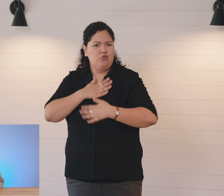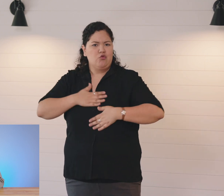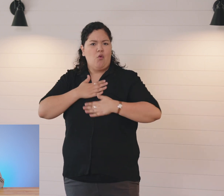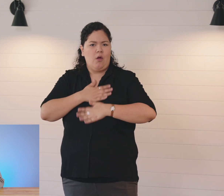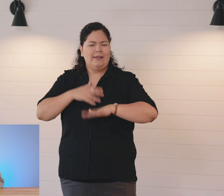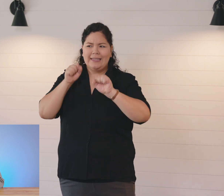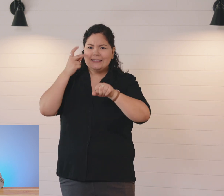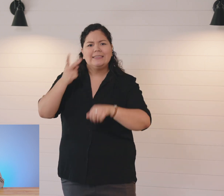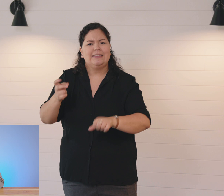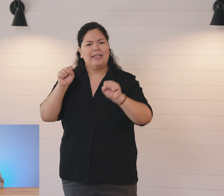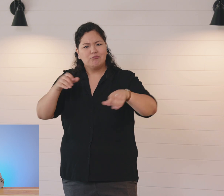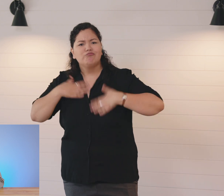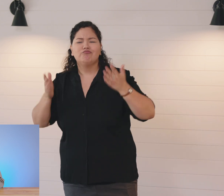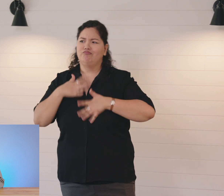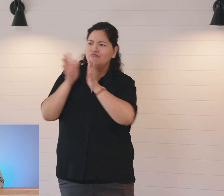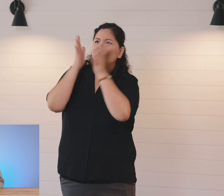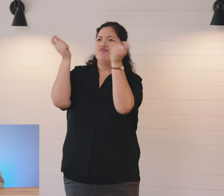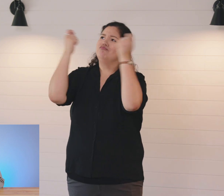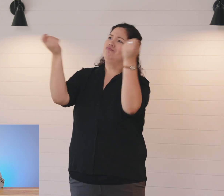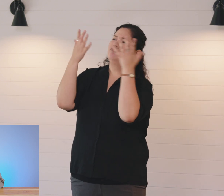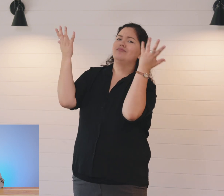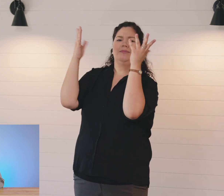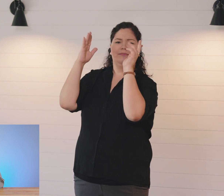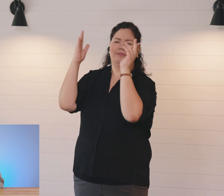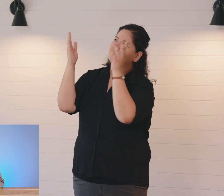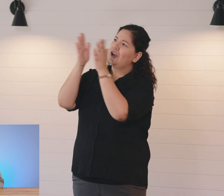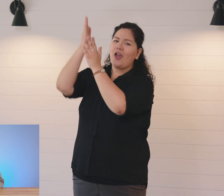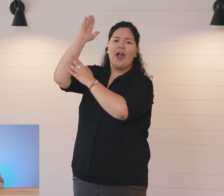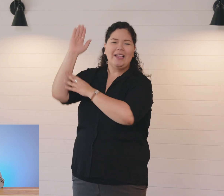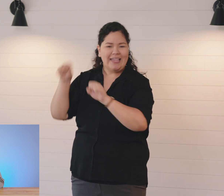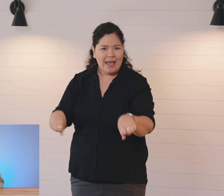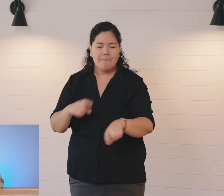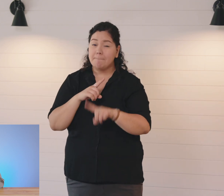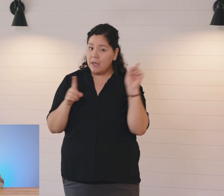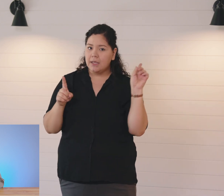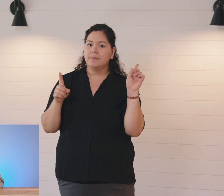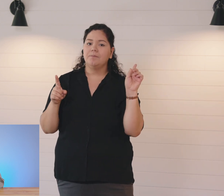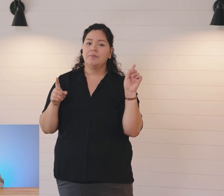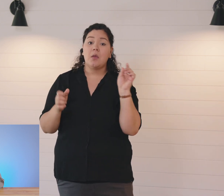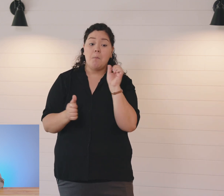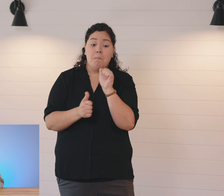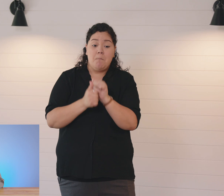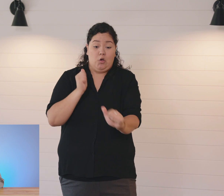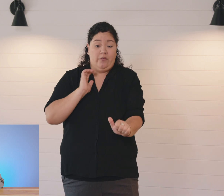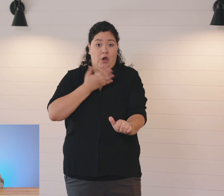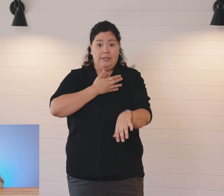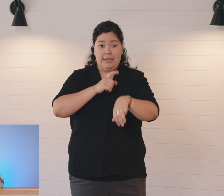it and rejoice and sing our hallelujahs to God. But most of our time in this